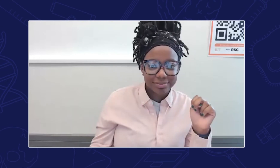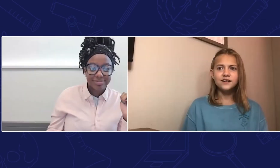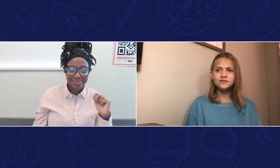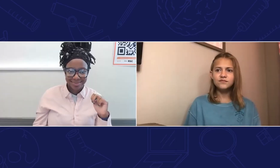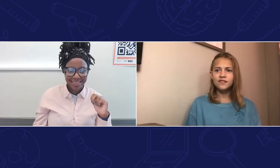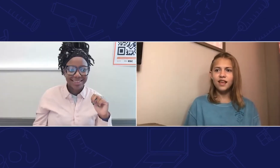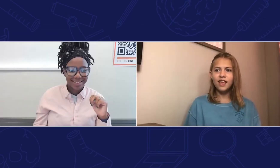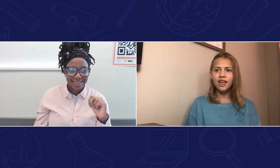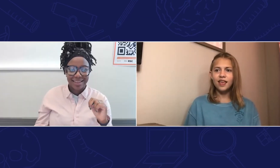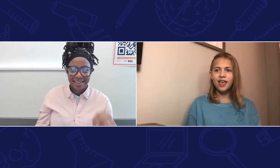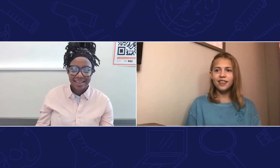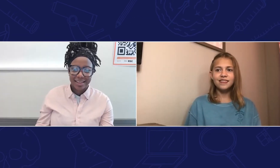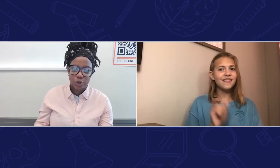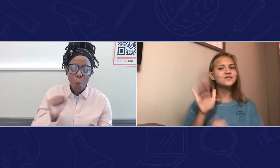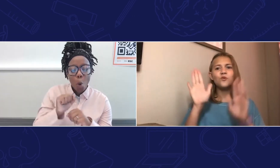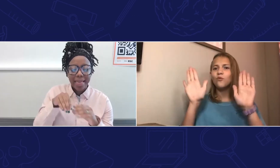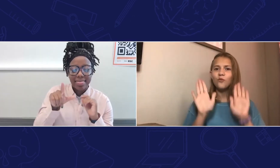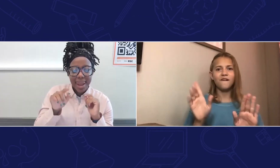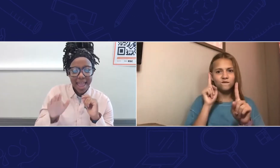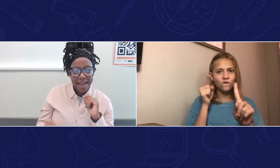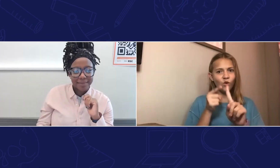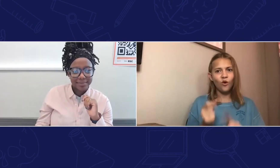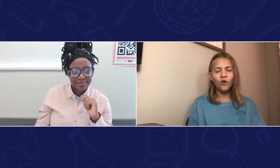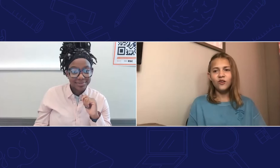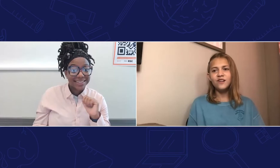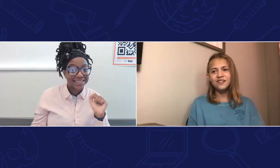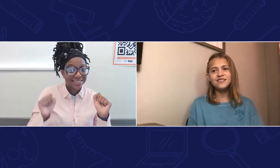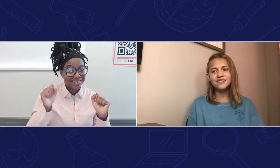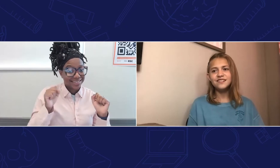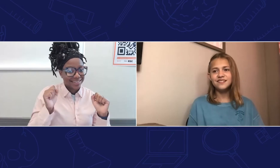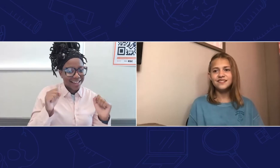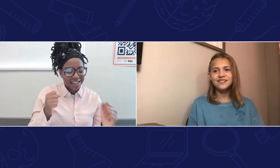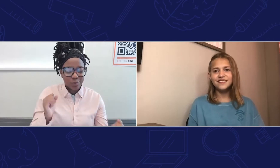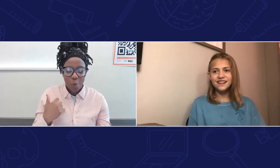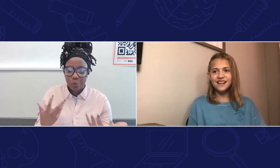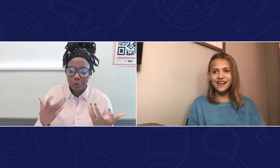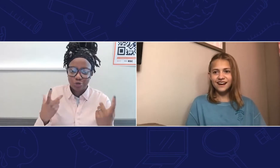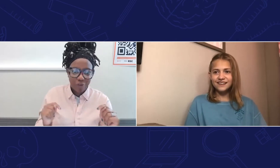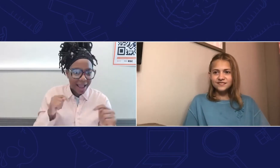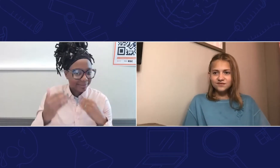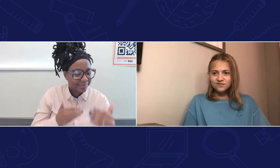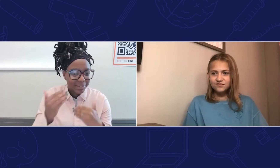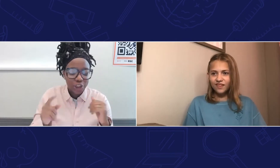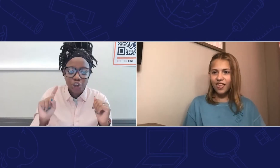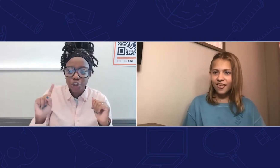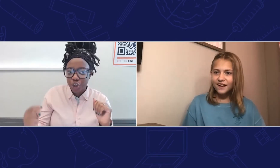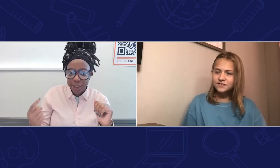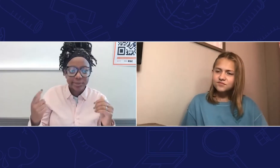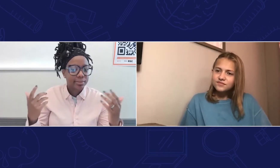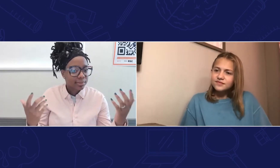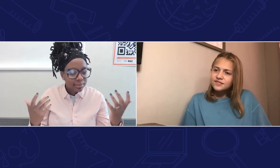to investigate and work in a lab. That's a wonderful goal. Yeah. So that's what I'm trying to work towards.